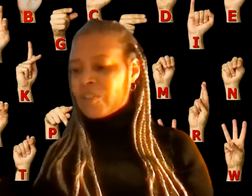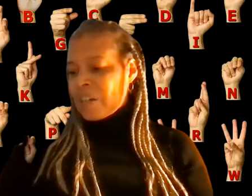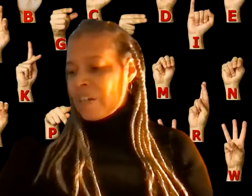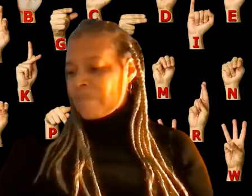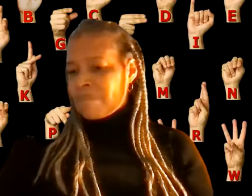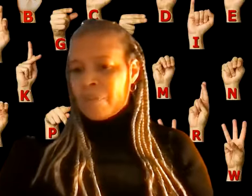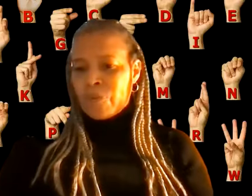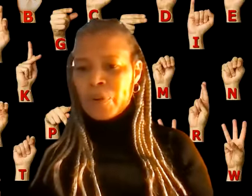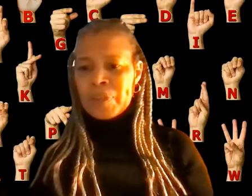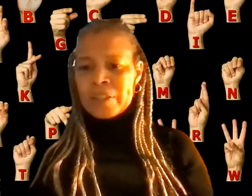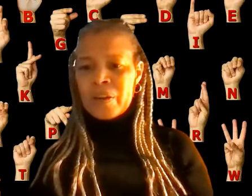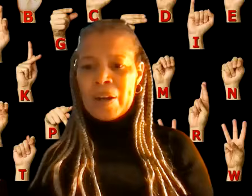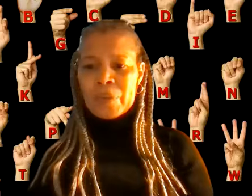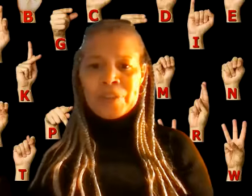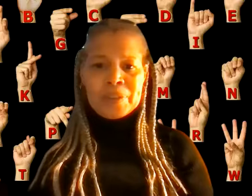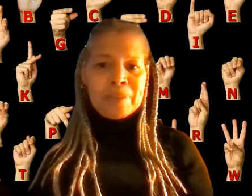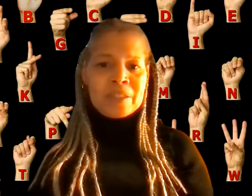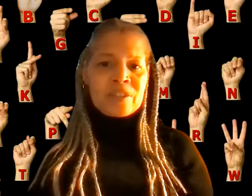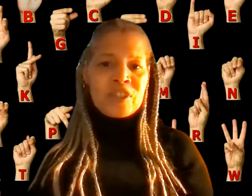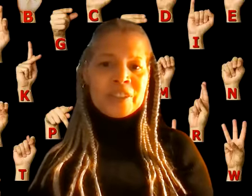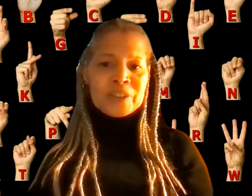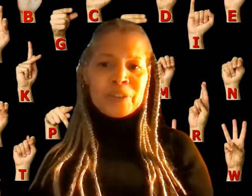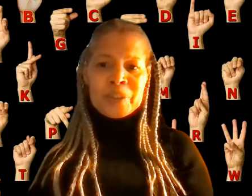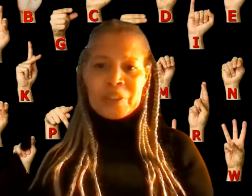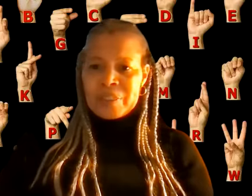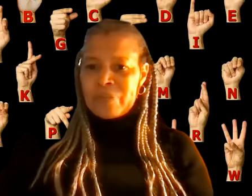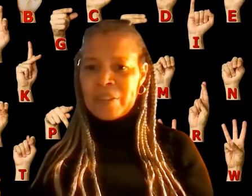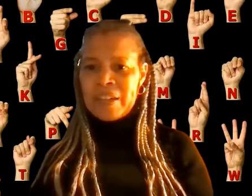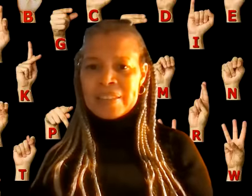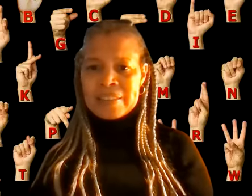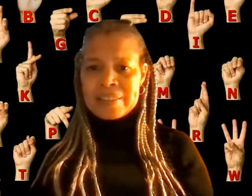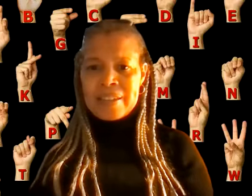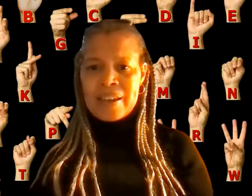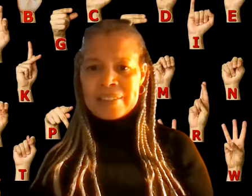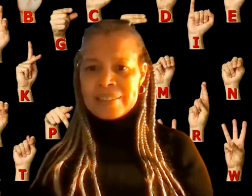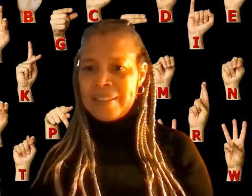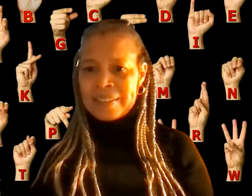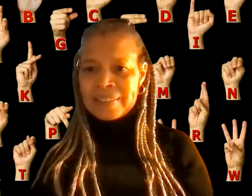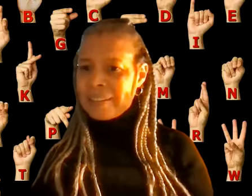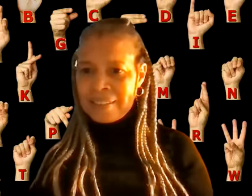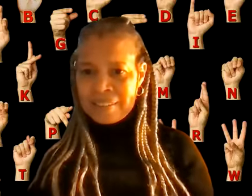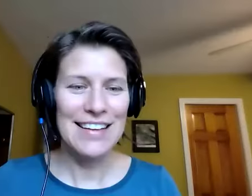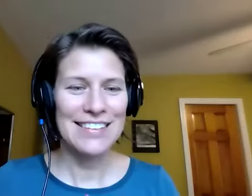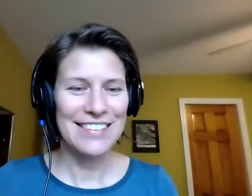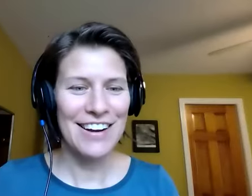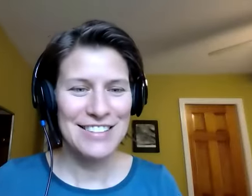Um, before we go, I want you to meet the shell so you and her can figure out how to, how to connect. Okay. Awesome.